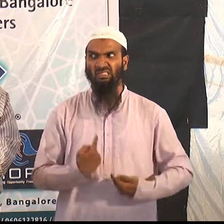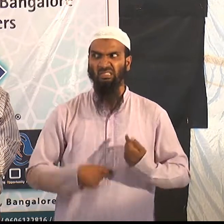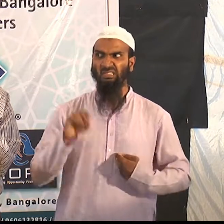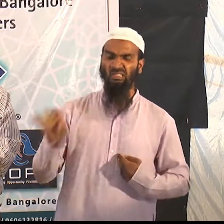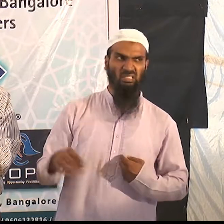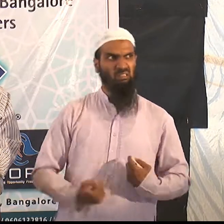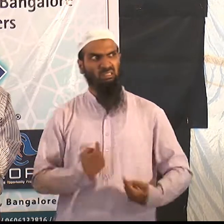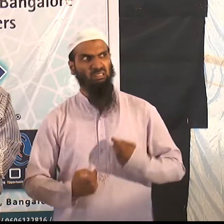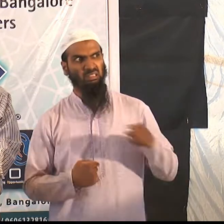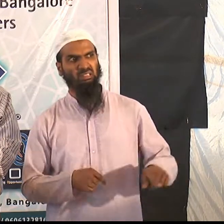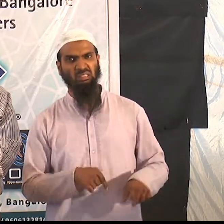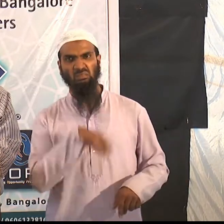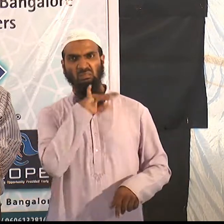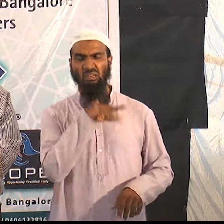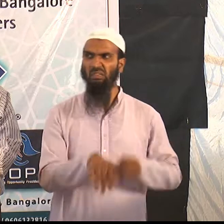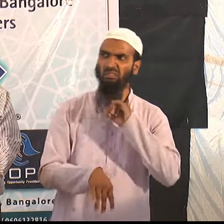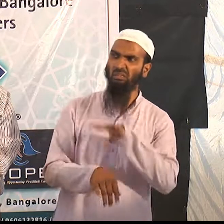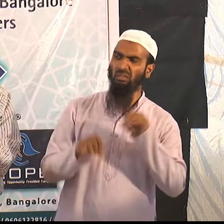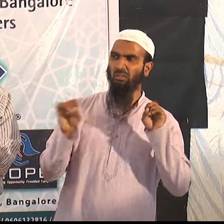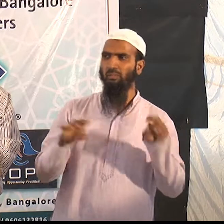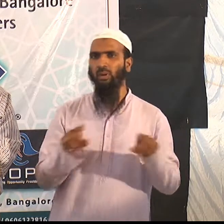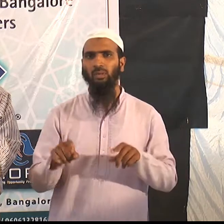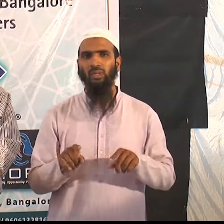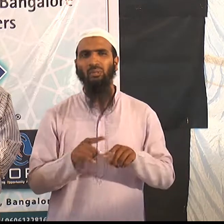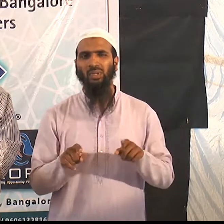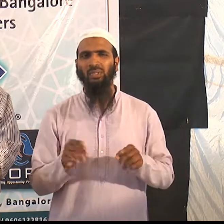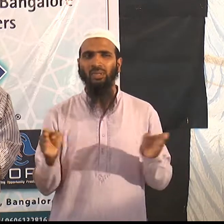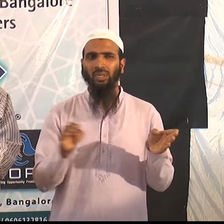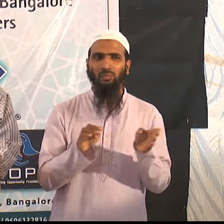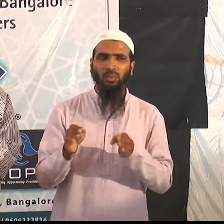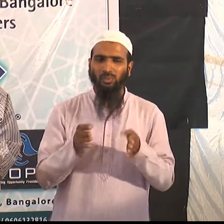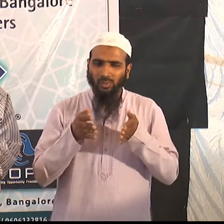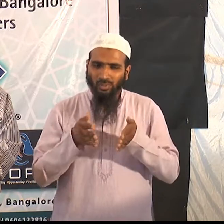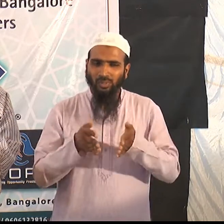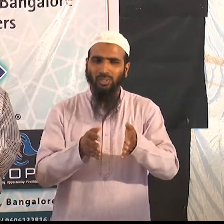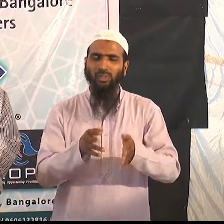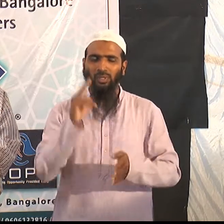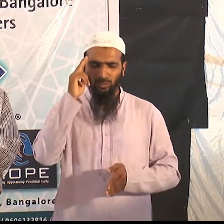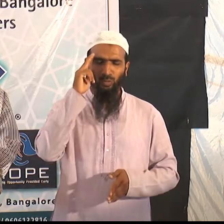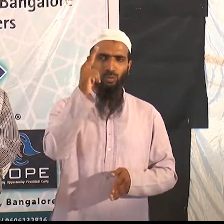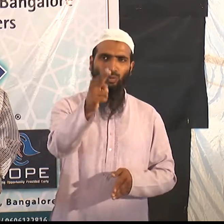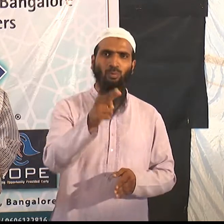It's important to understand this hope is for a better world.